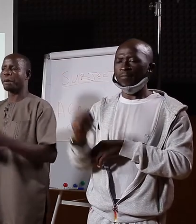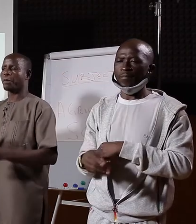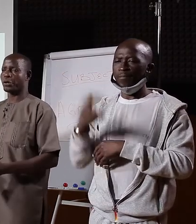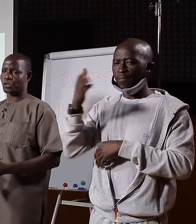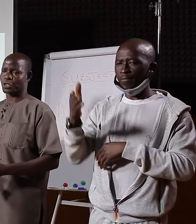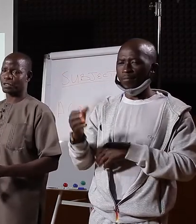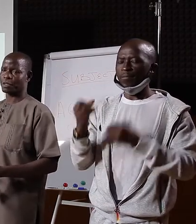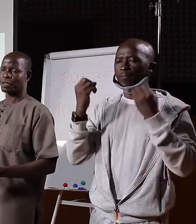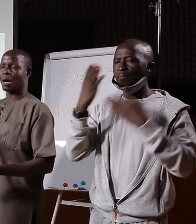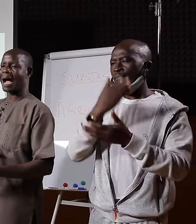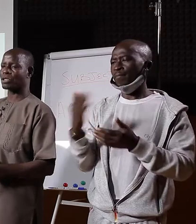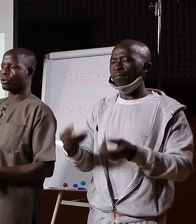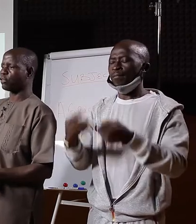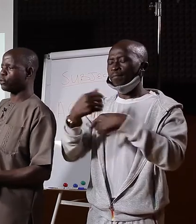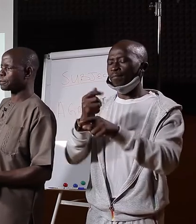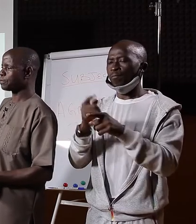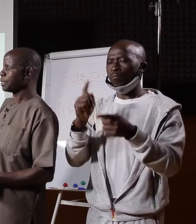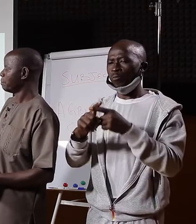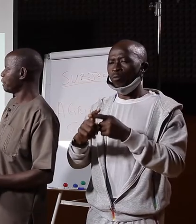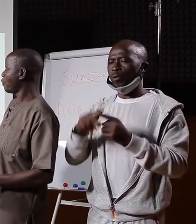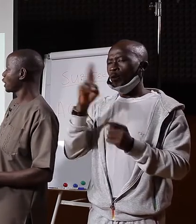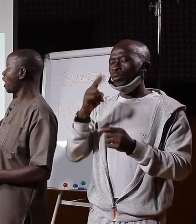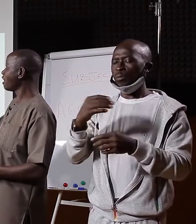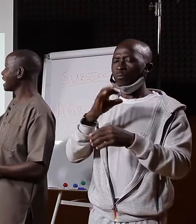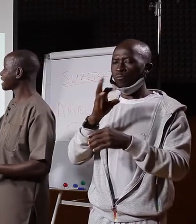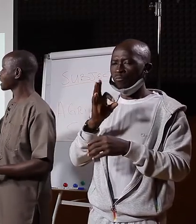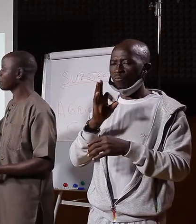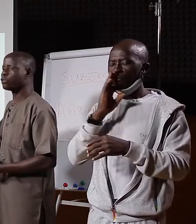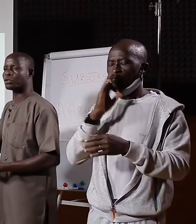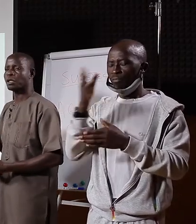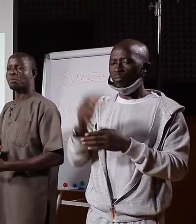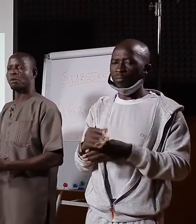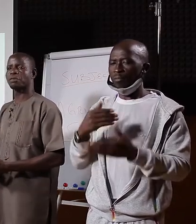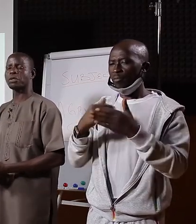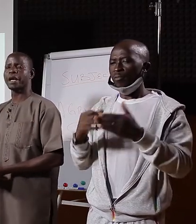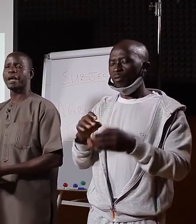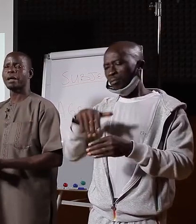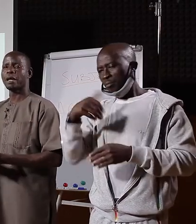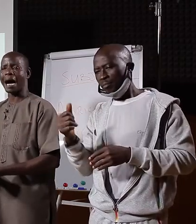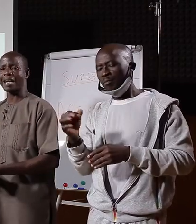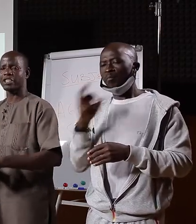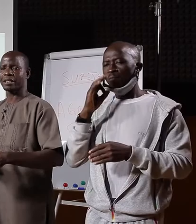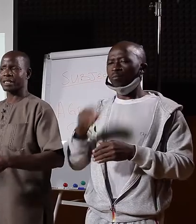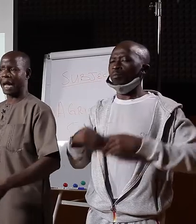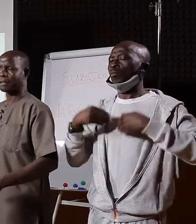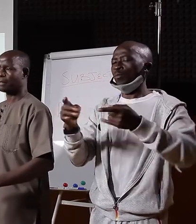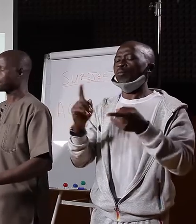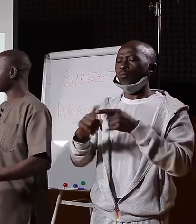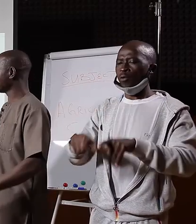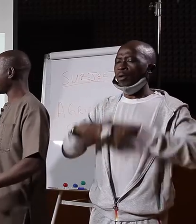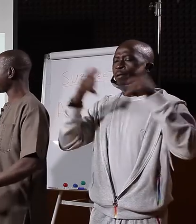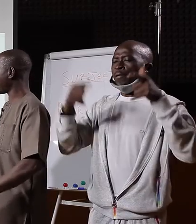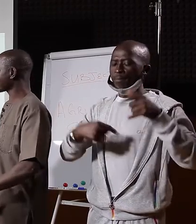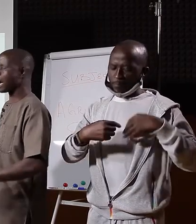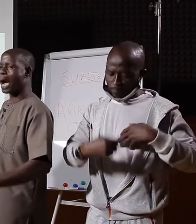enzymes will be produced to act on the food before the undigested food moves to the large intestine.